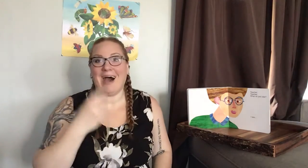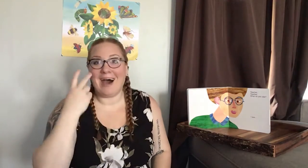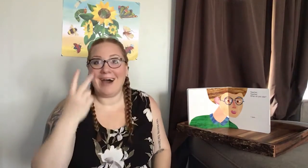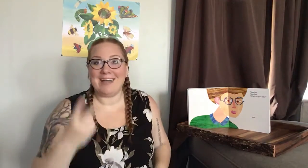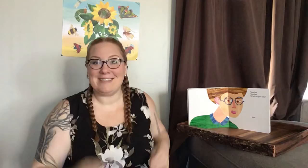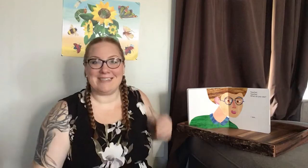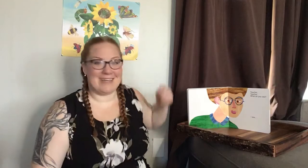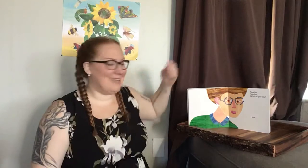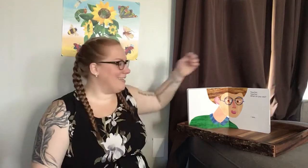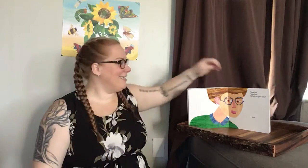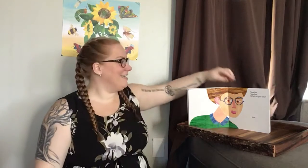I see